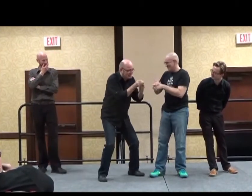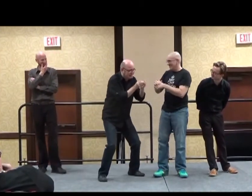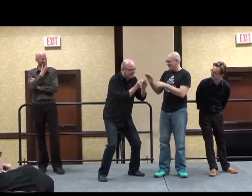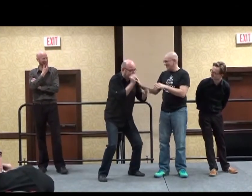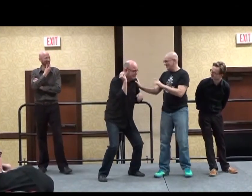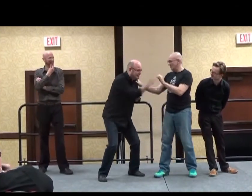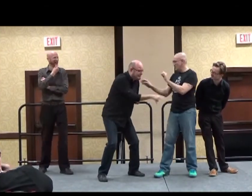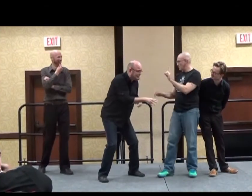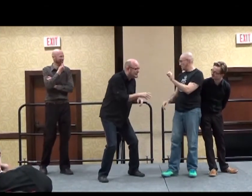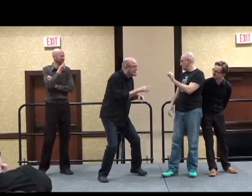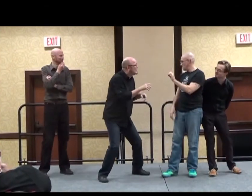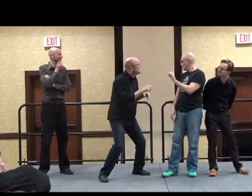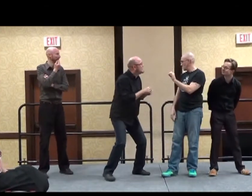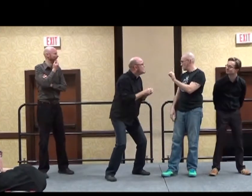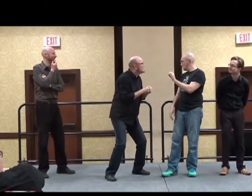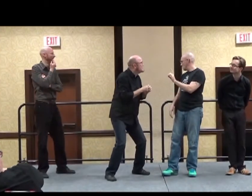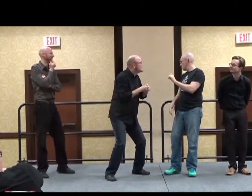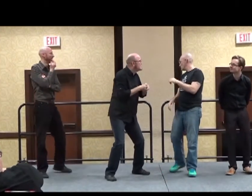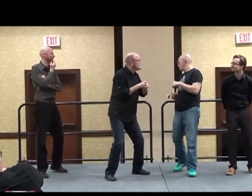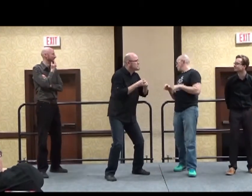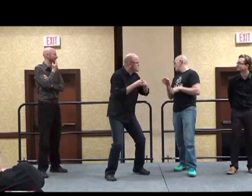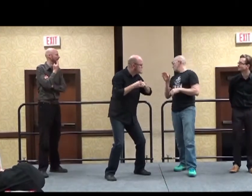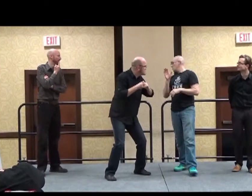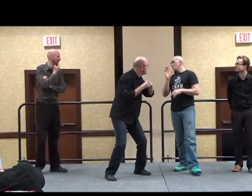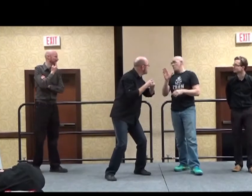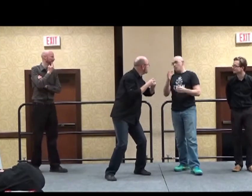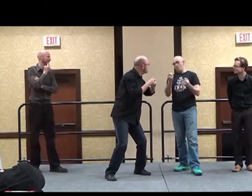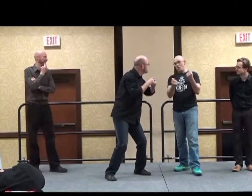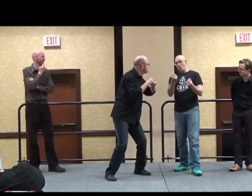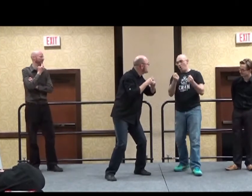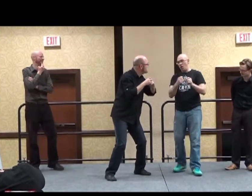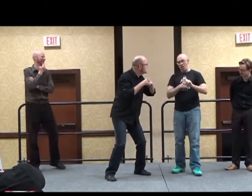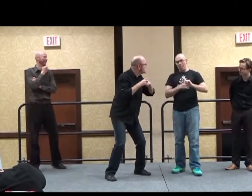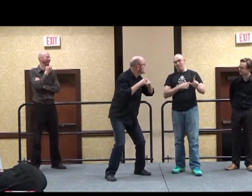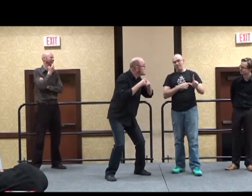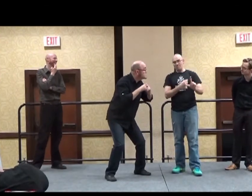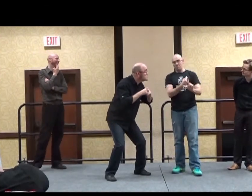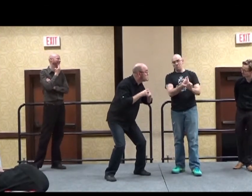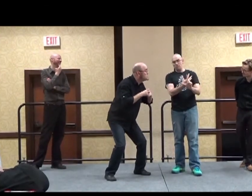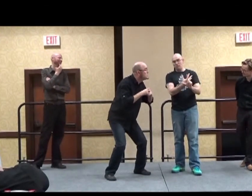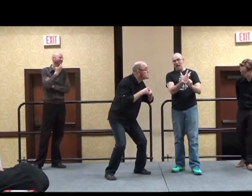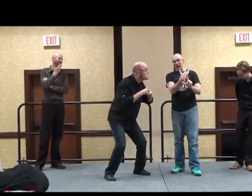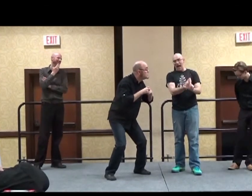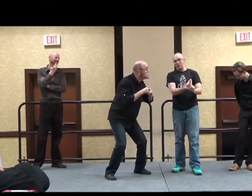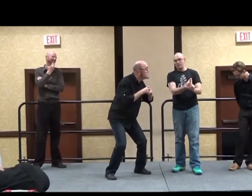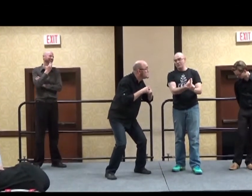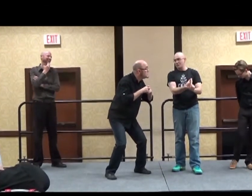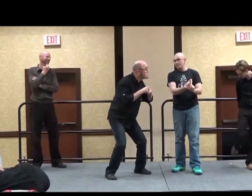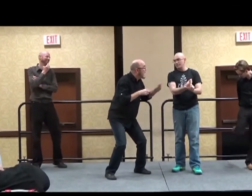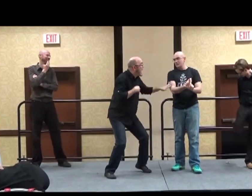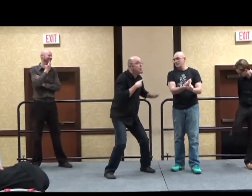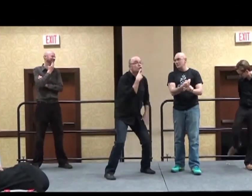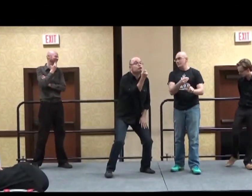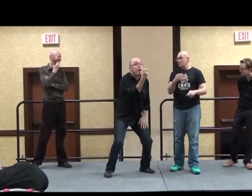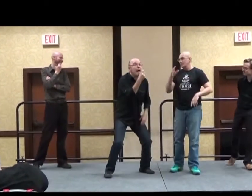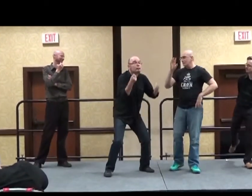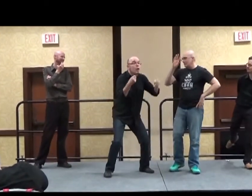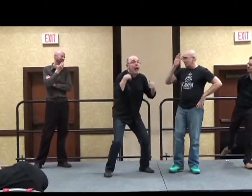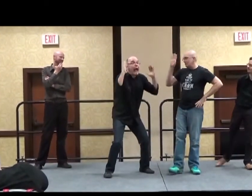Congratulations. Here you go. Wait, wait. Wait a second. Your car, the left light is out in